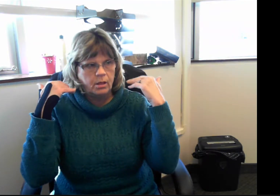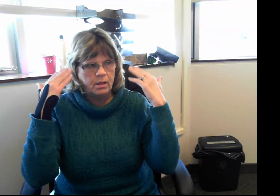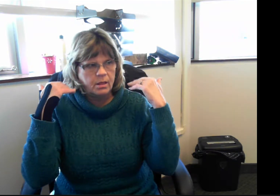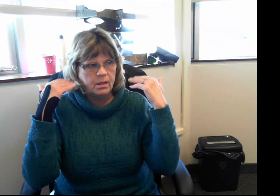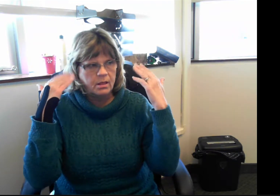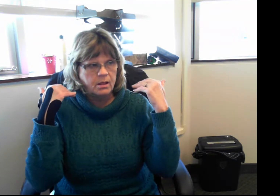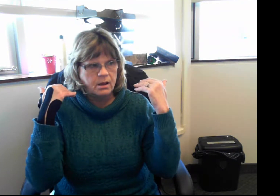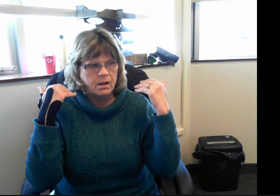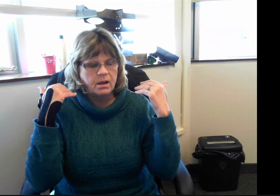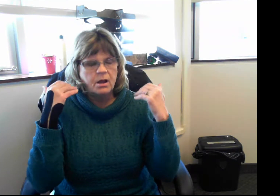cool,